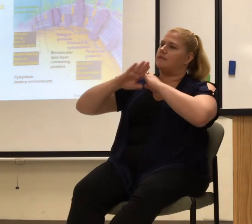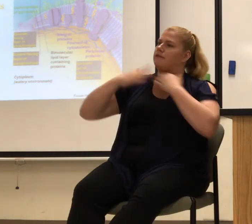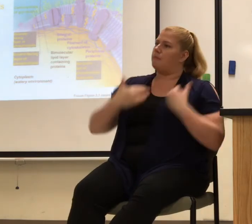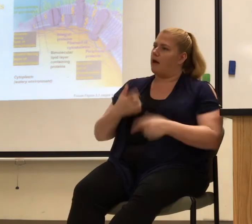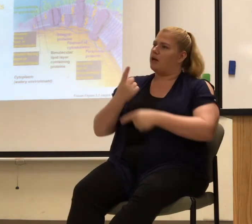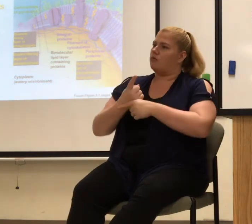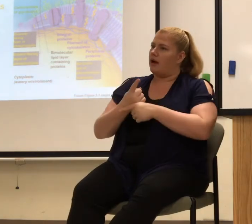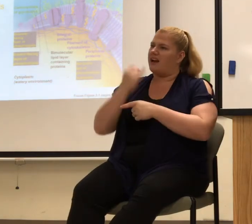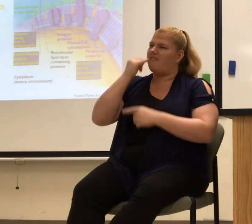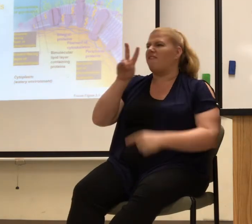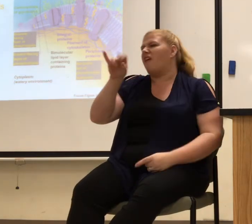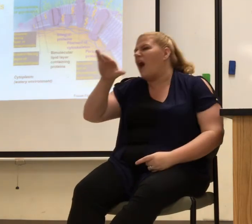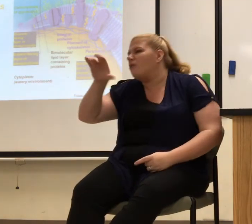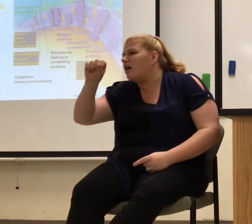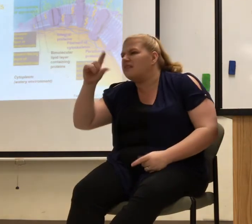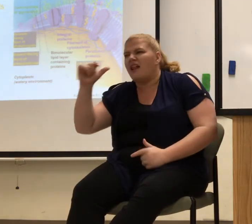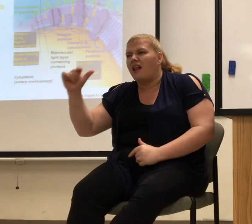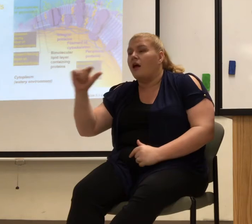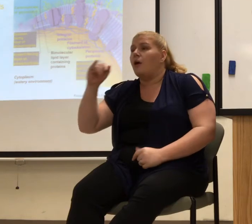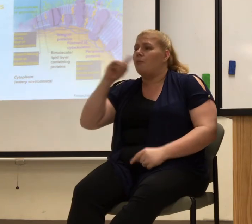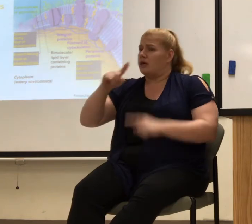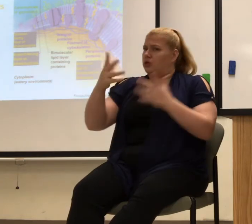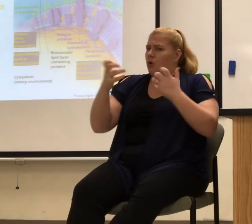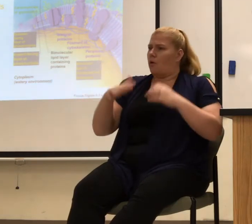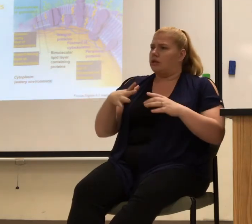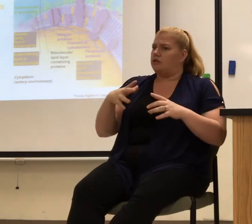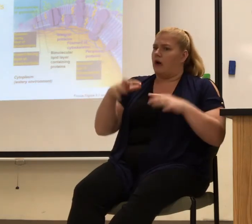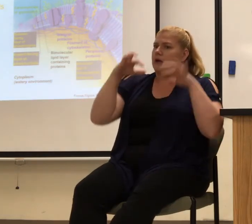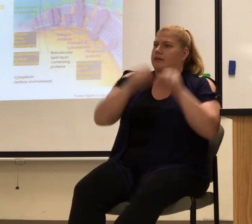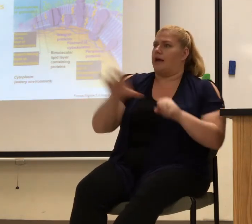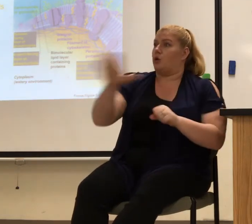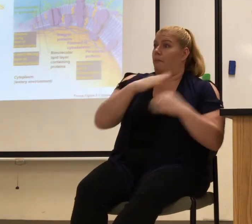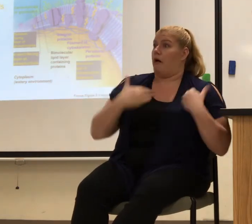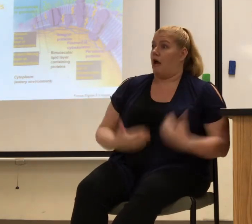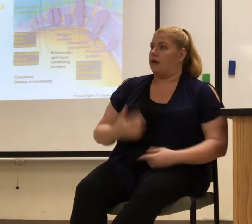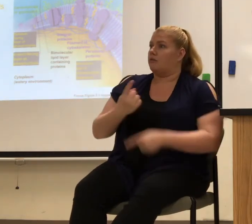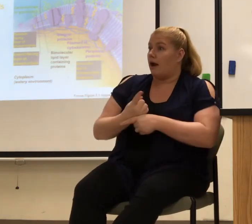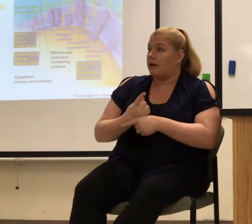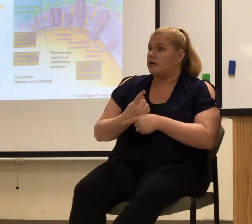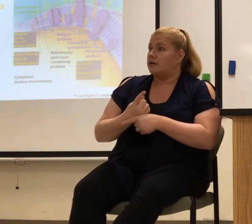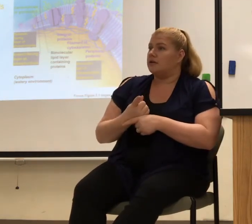blood cells identify self from non-self cells.